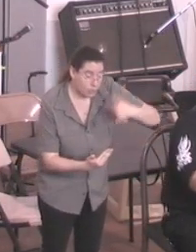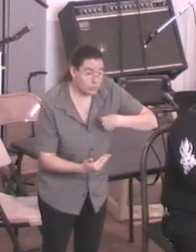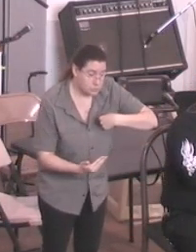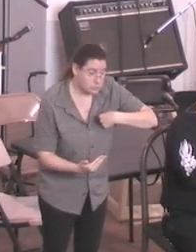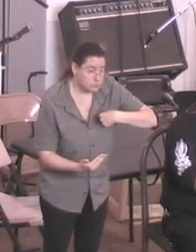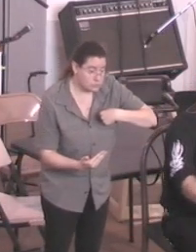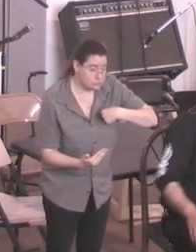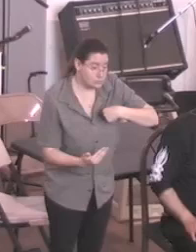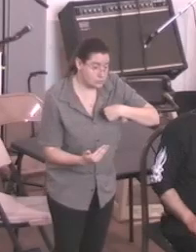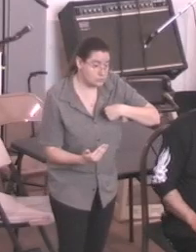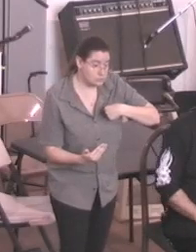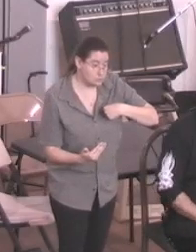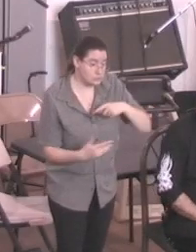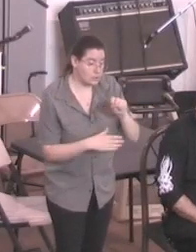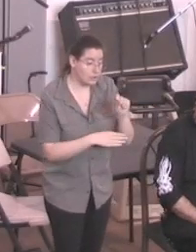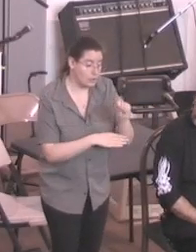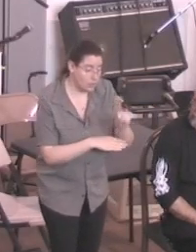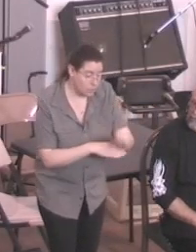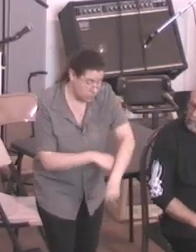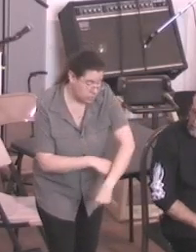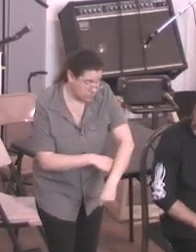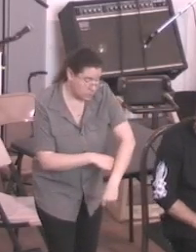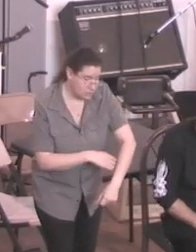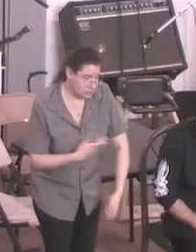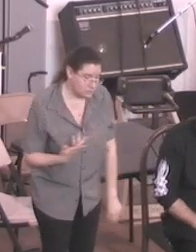on that banister railing.